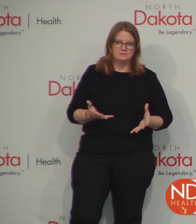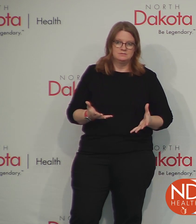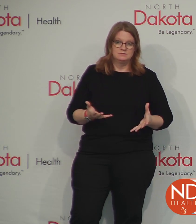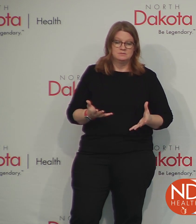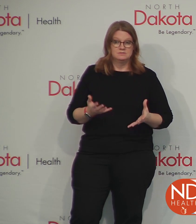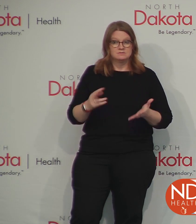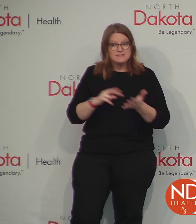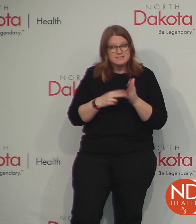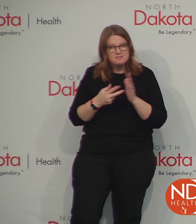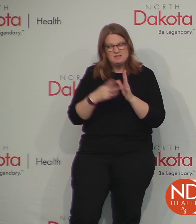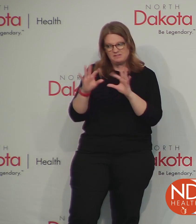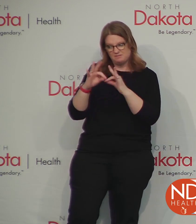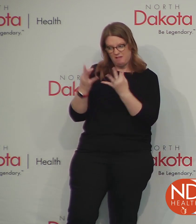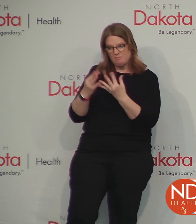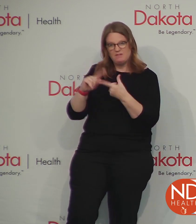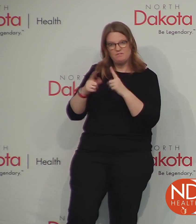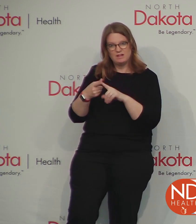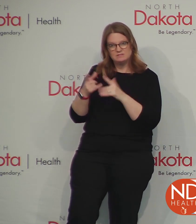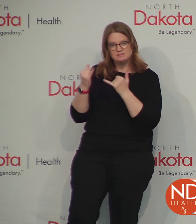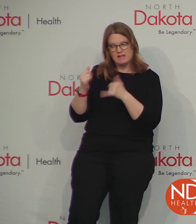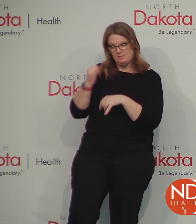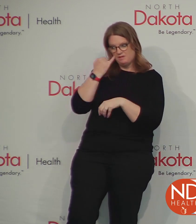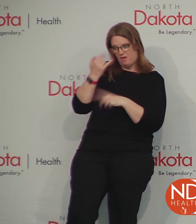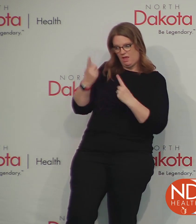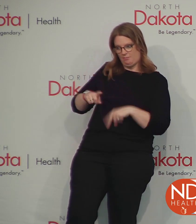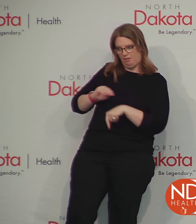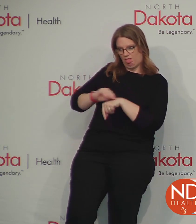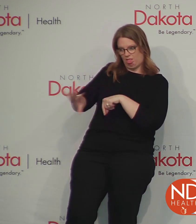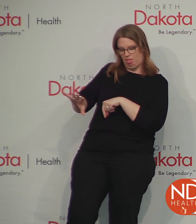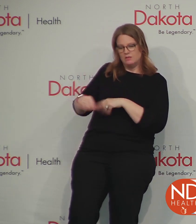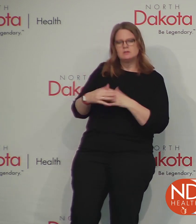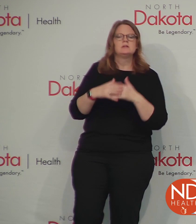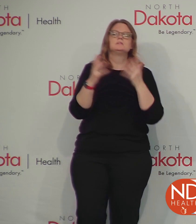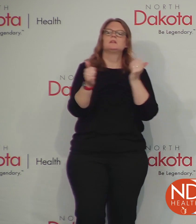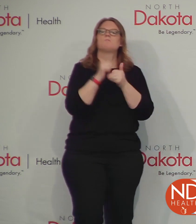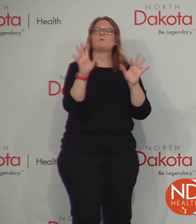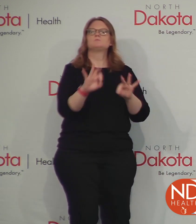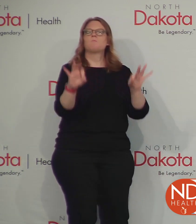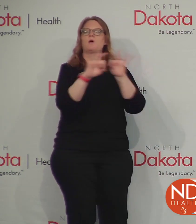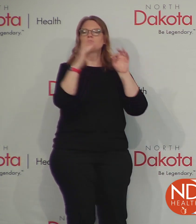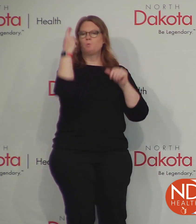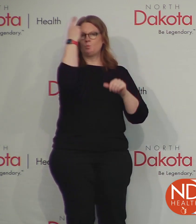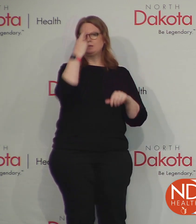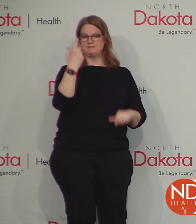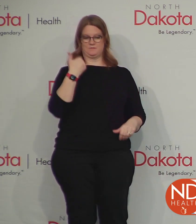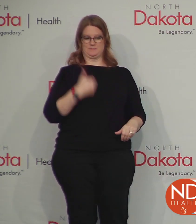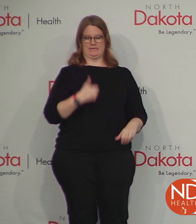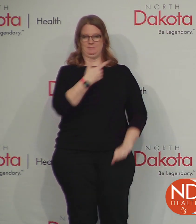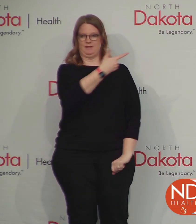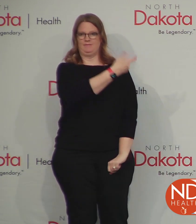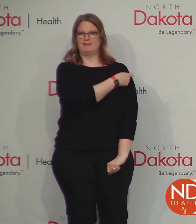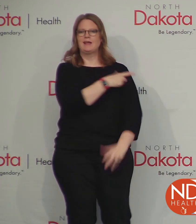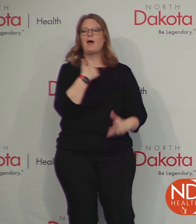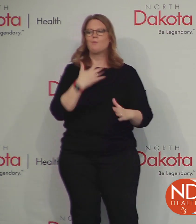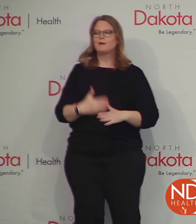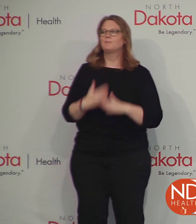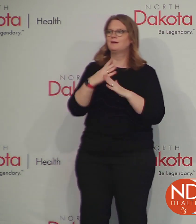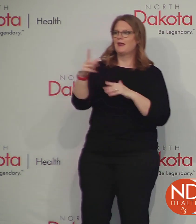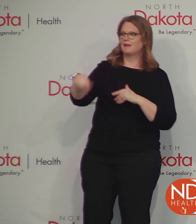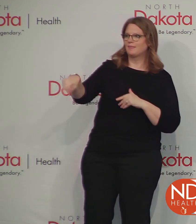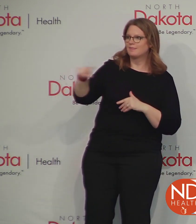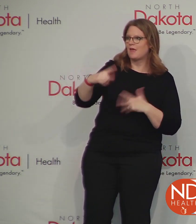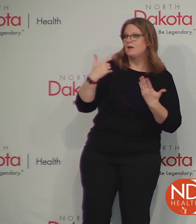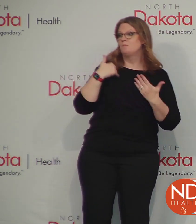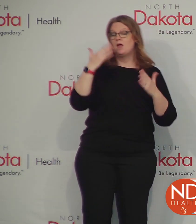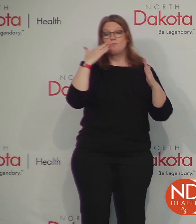family and friends would be the same. So the more important reason that I'm getting vaccinated today is that I want to help protect them. I'm hoping that by